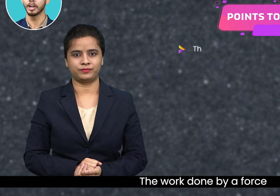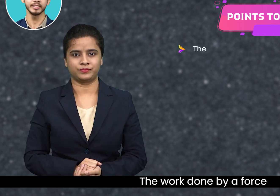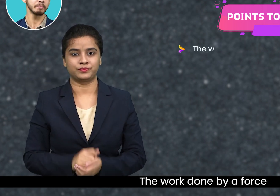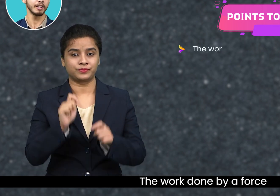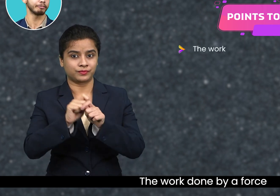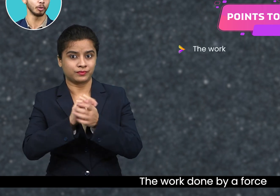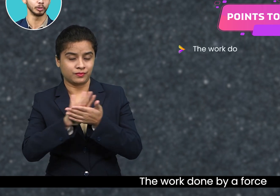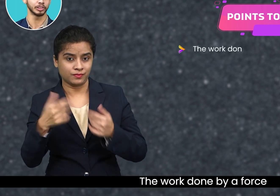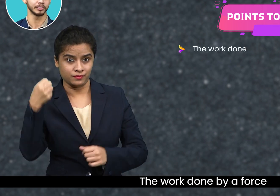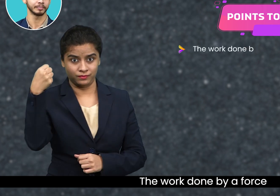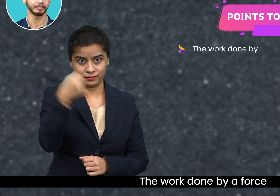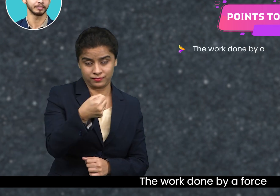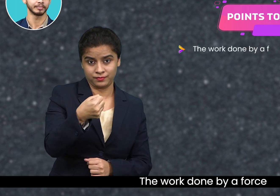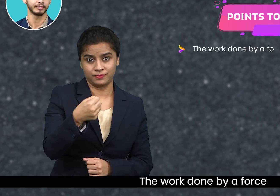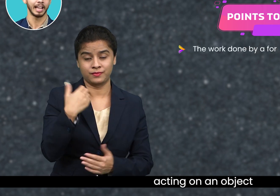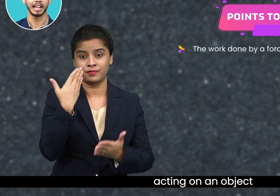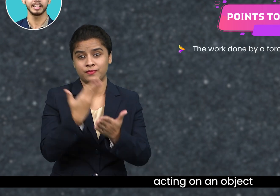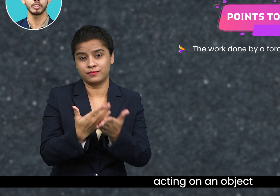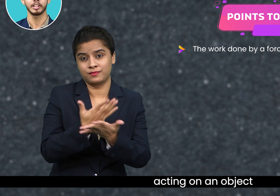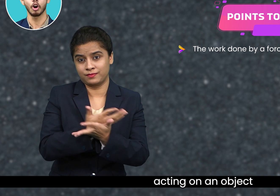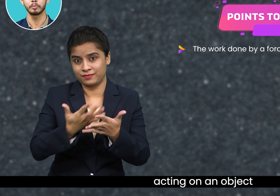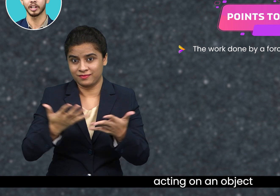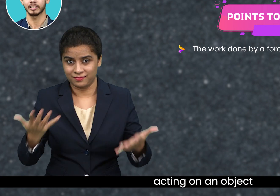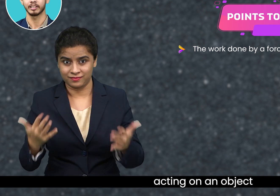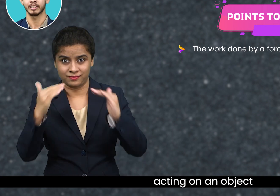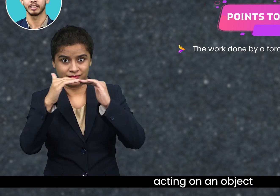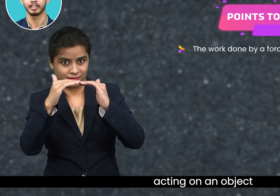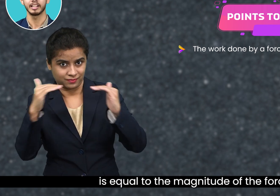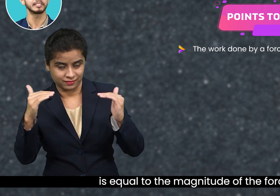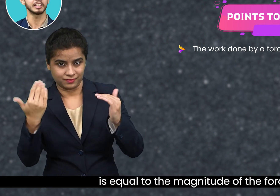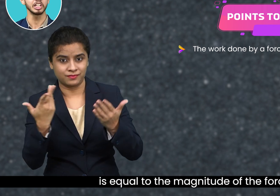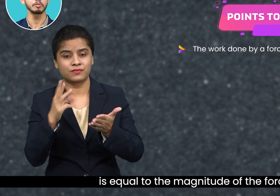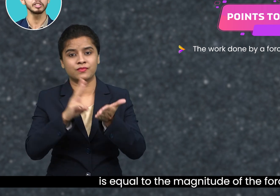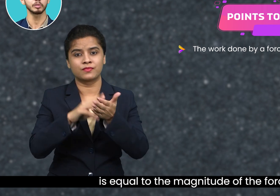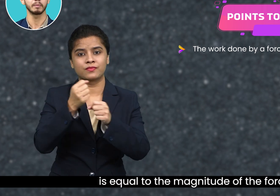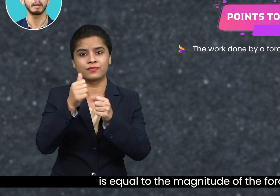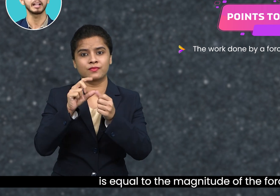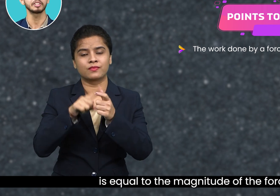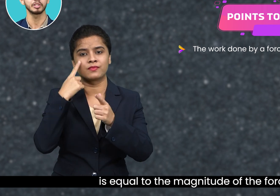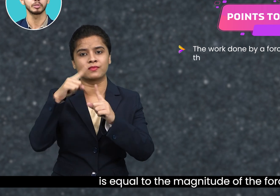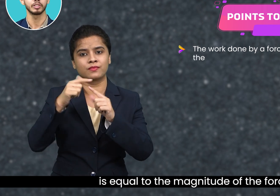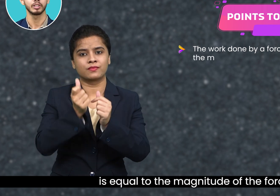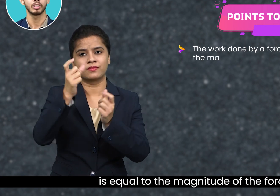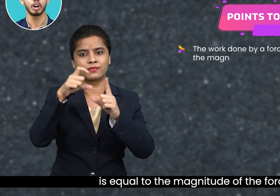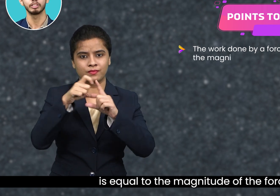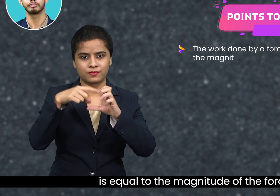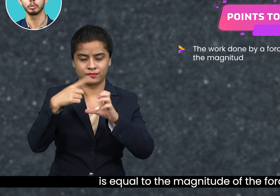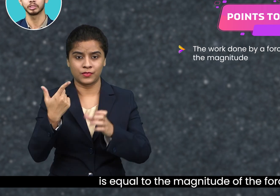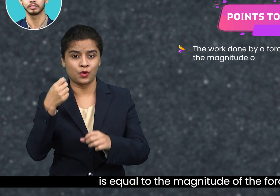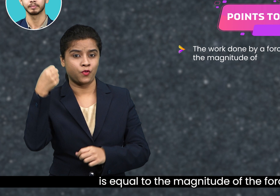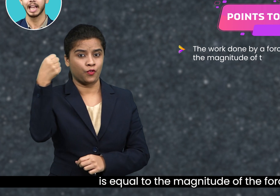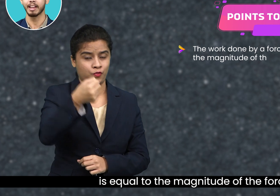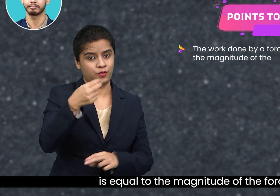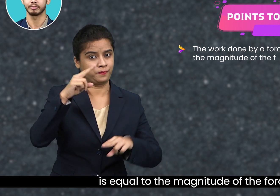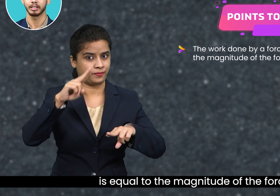The work done by a force acting on an object is equal to the magnitude of the